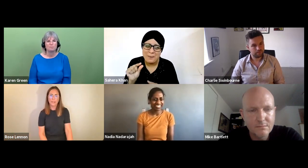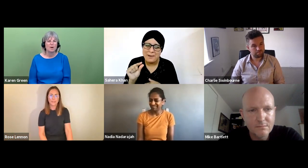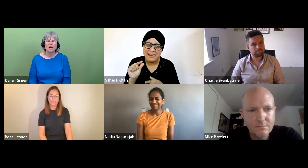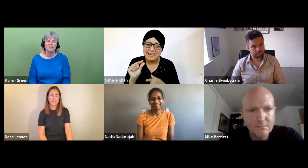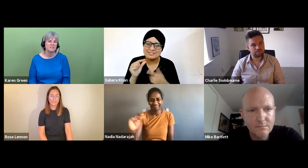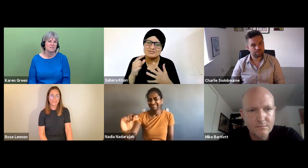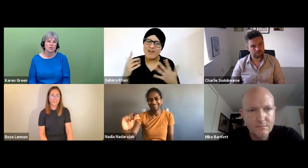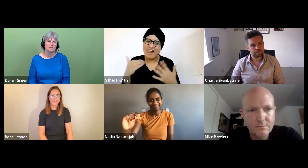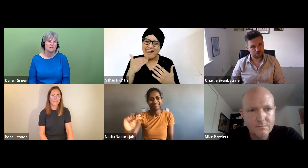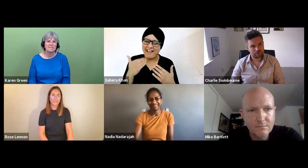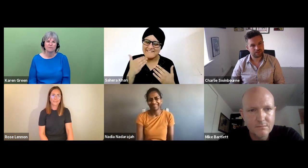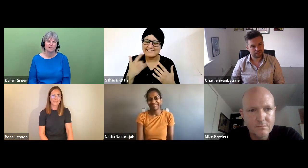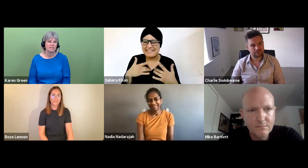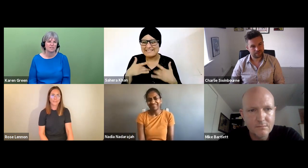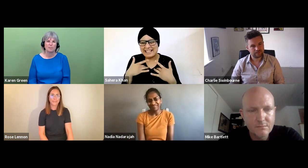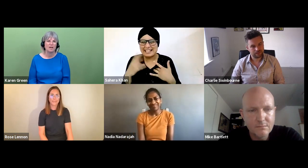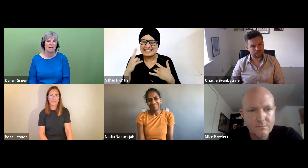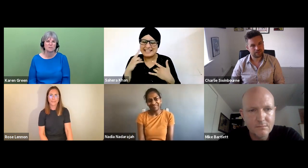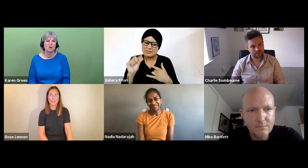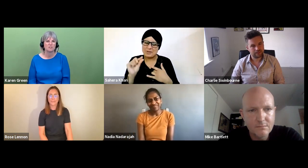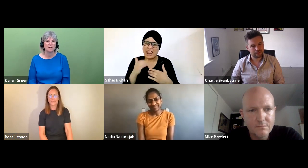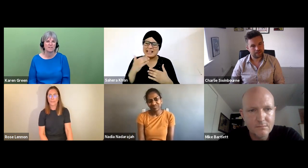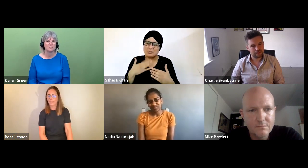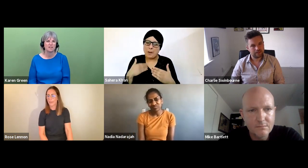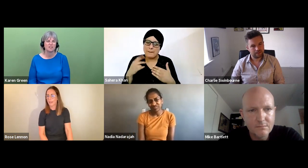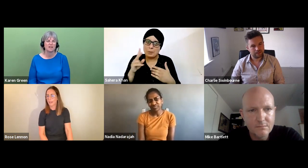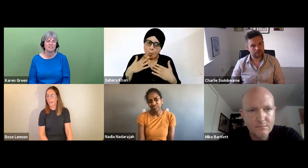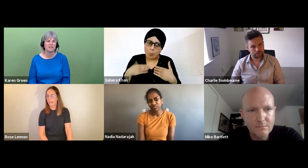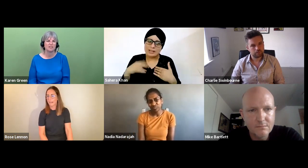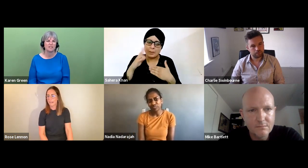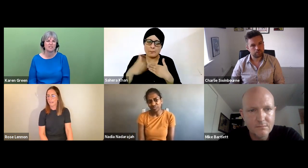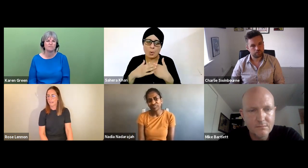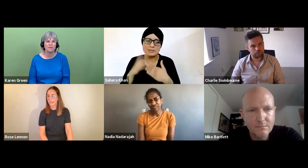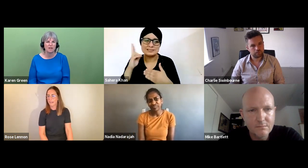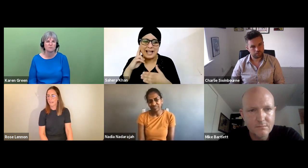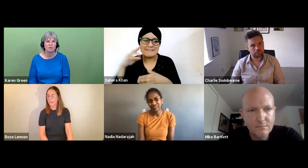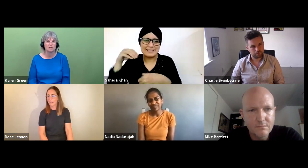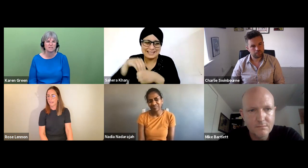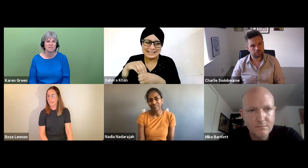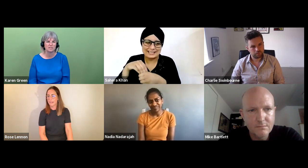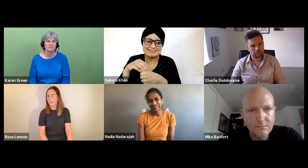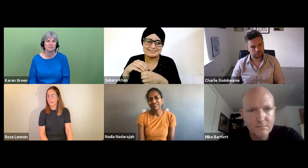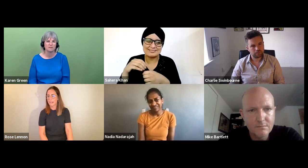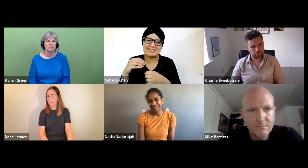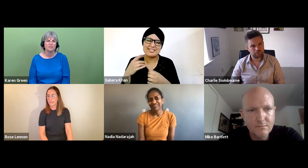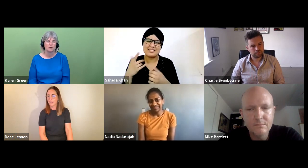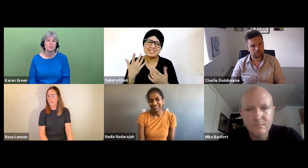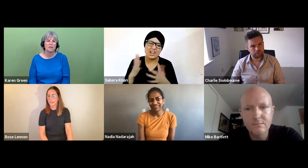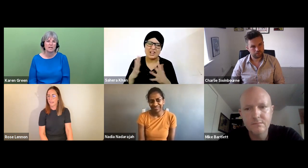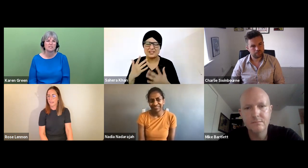I don't see deafness as part of that intersectionality. I think it's very underrepresented. So I would like to see